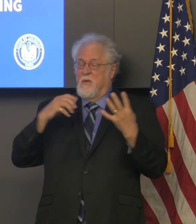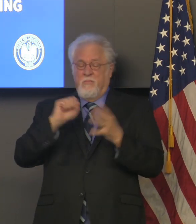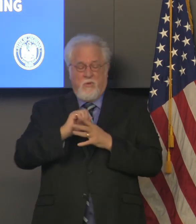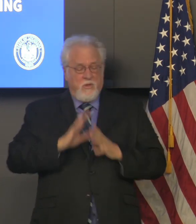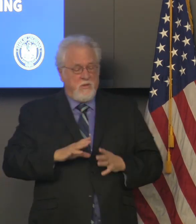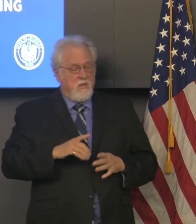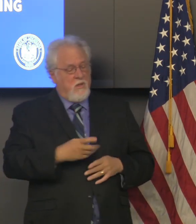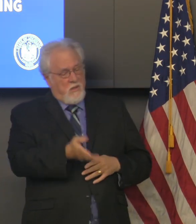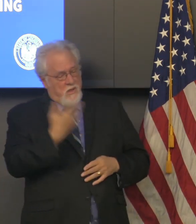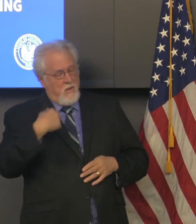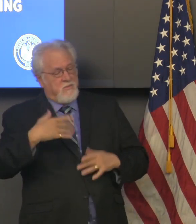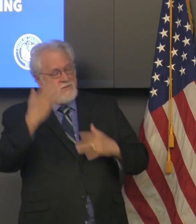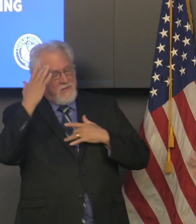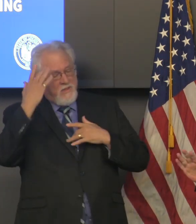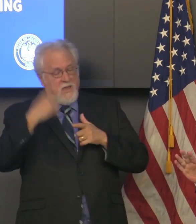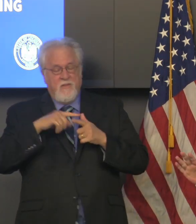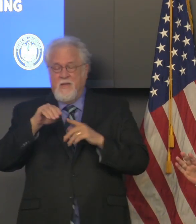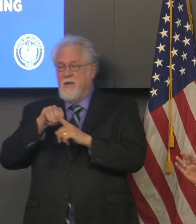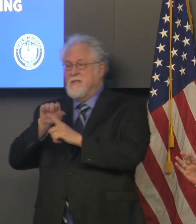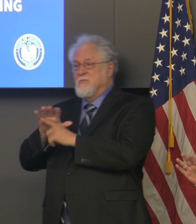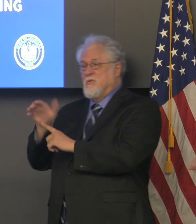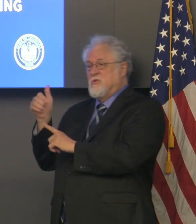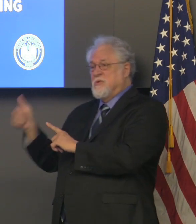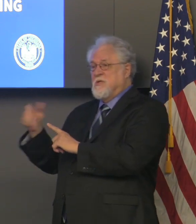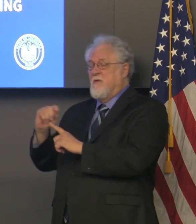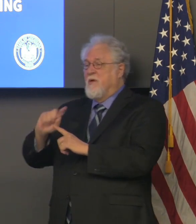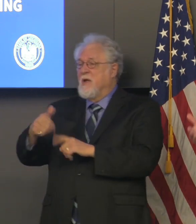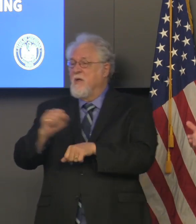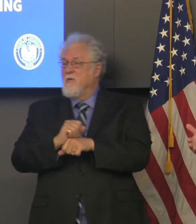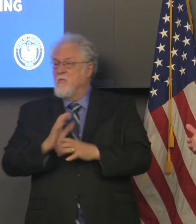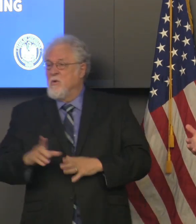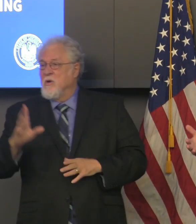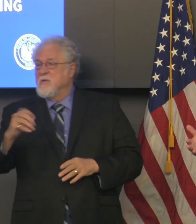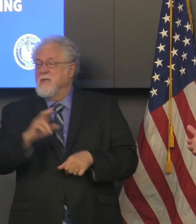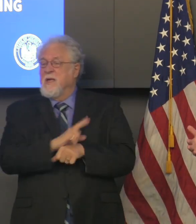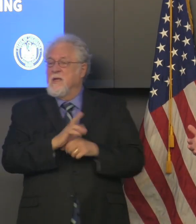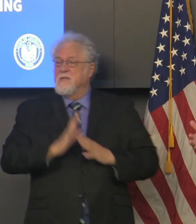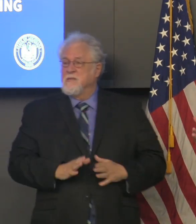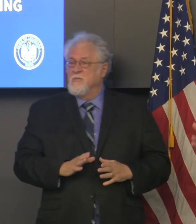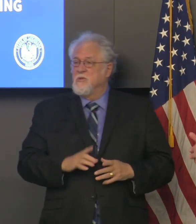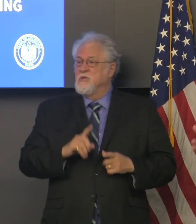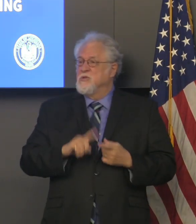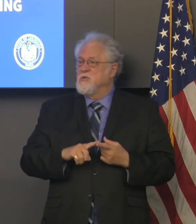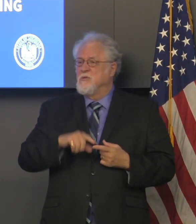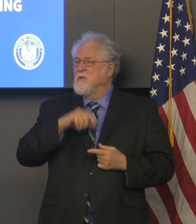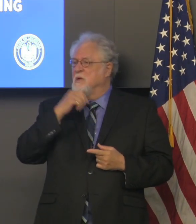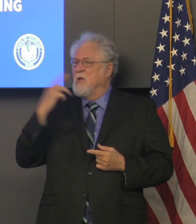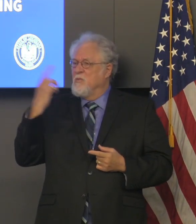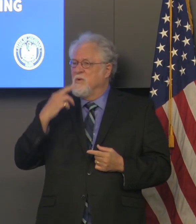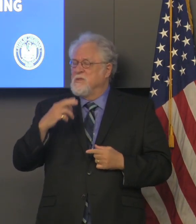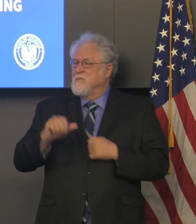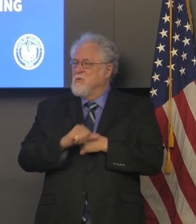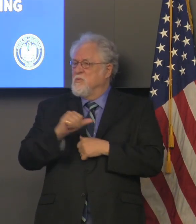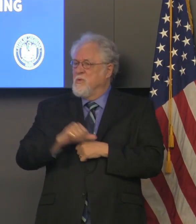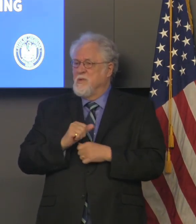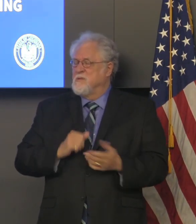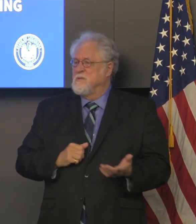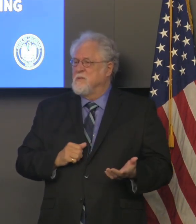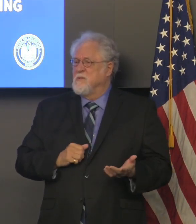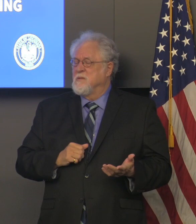sick, then you're exposing yourself and all of your other employees and whatever customers you may have to an unreasonable risk